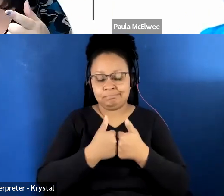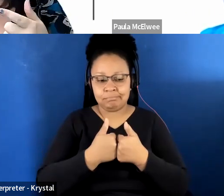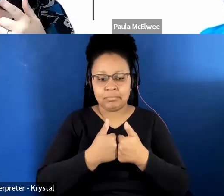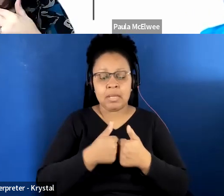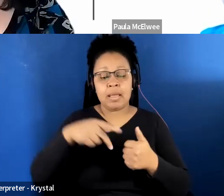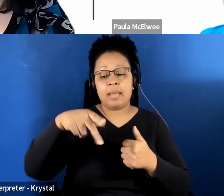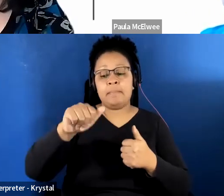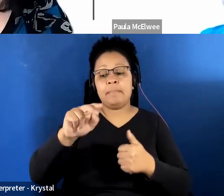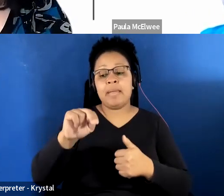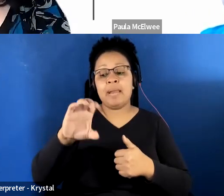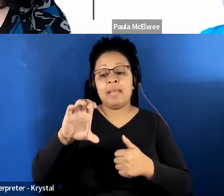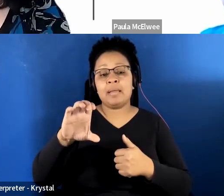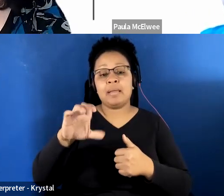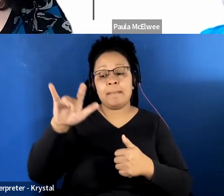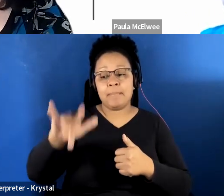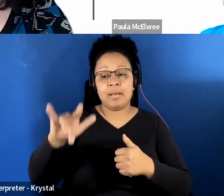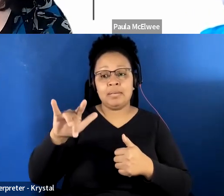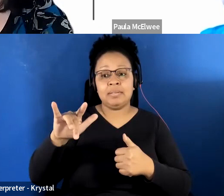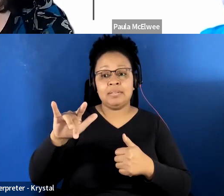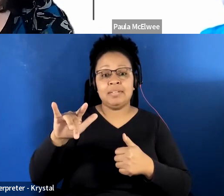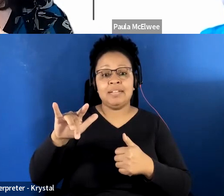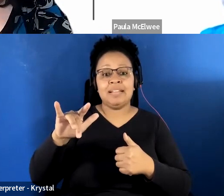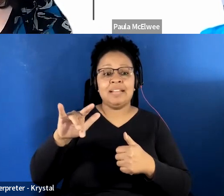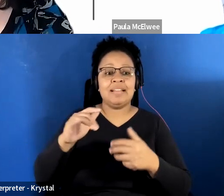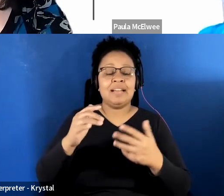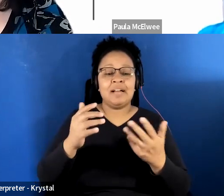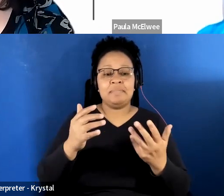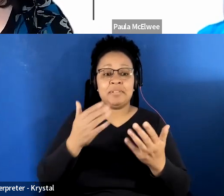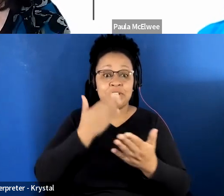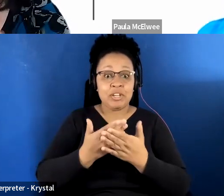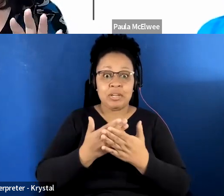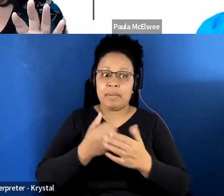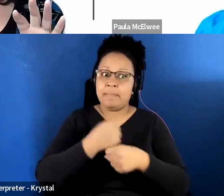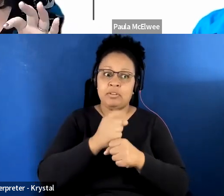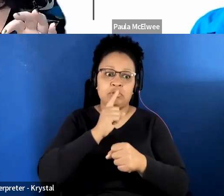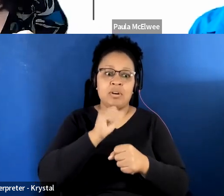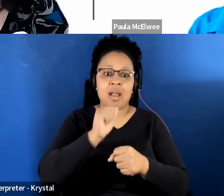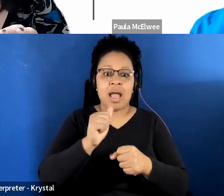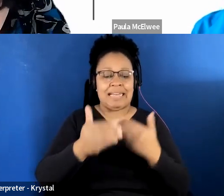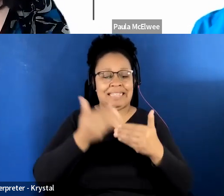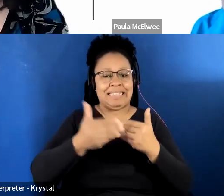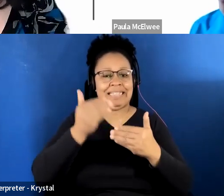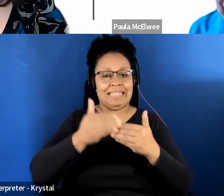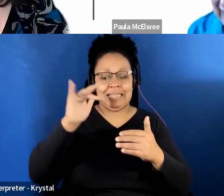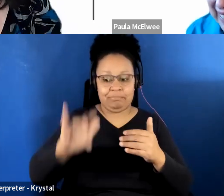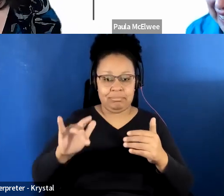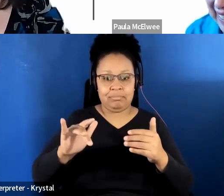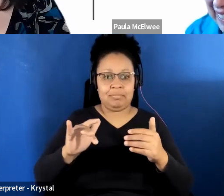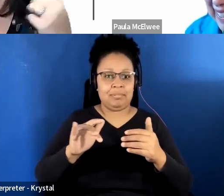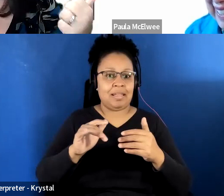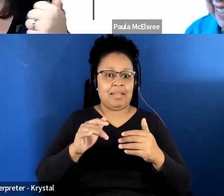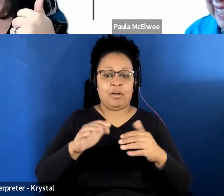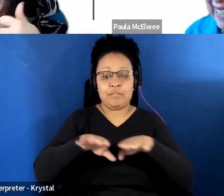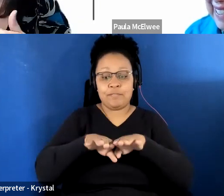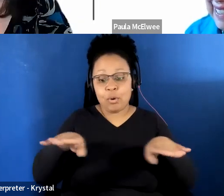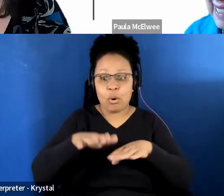Panic buttons are good. Don't put them where your knees might be. I've set them off multiple times in my career.